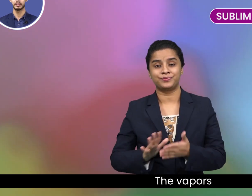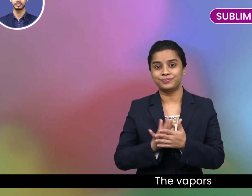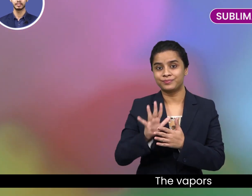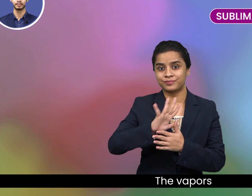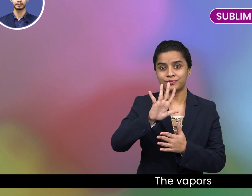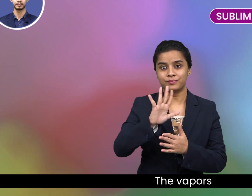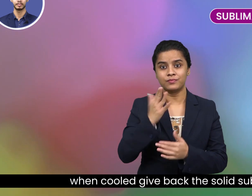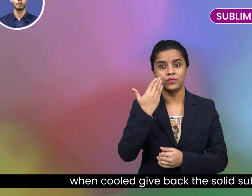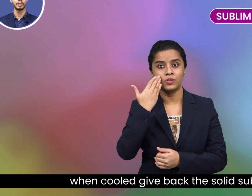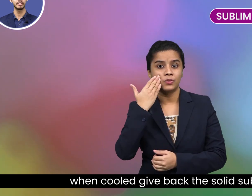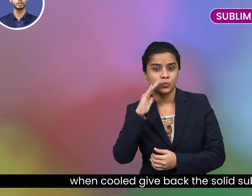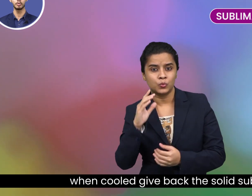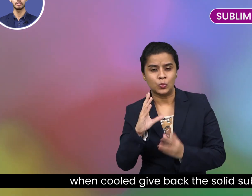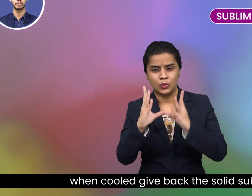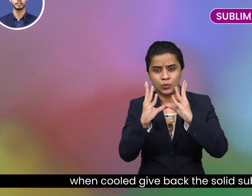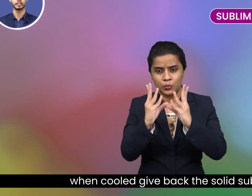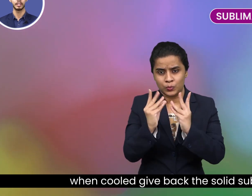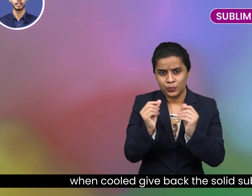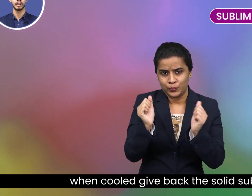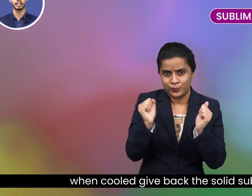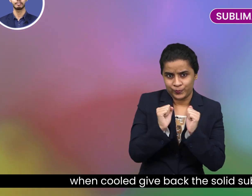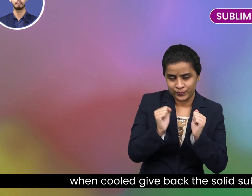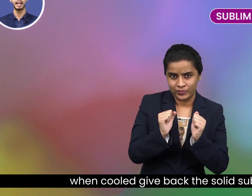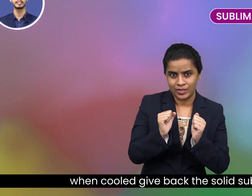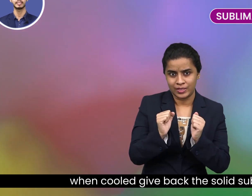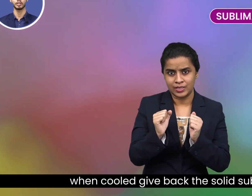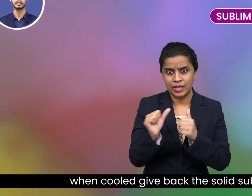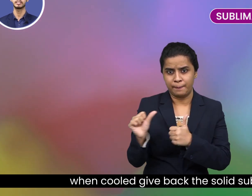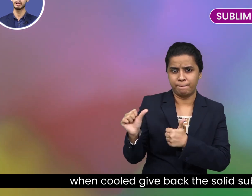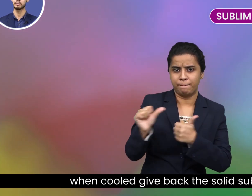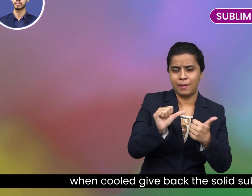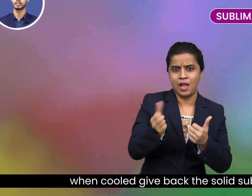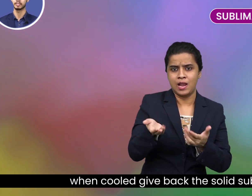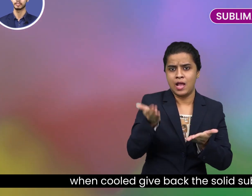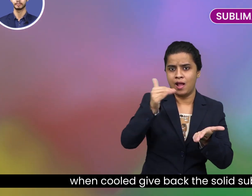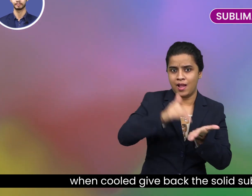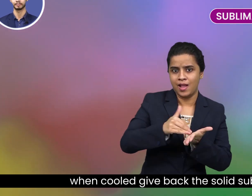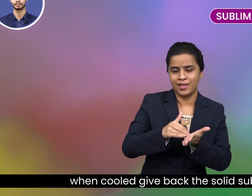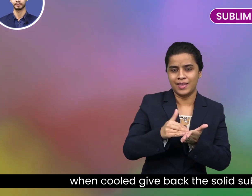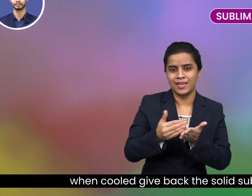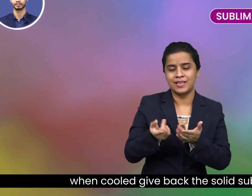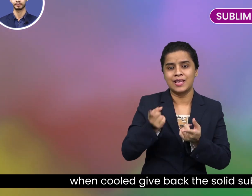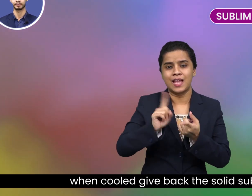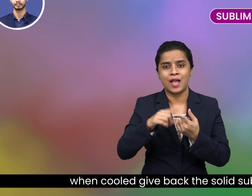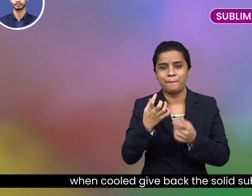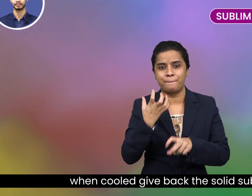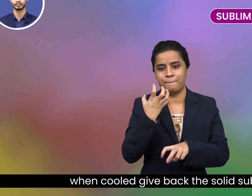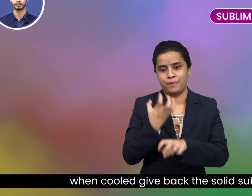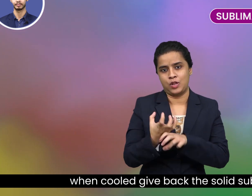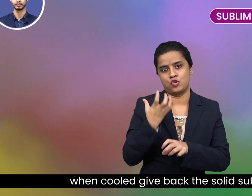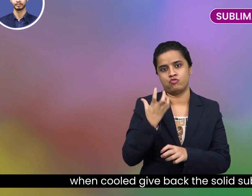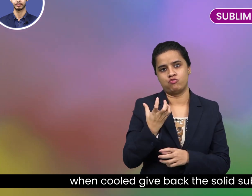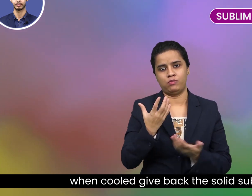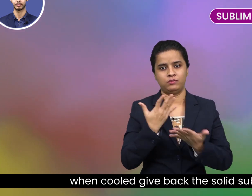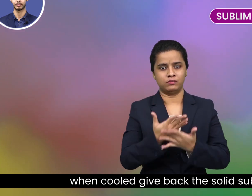The vapors, when cooled, give back the solid substance.